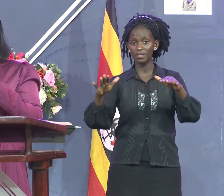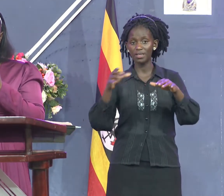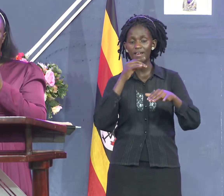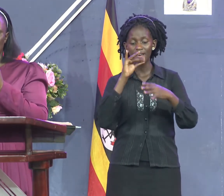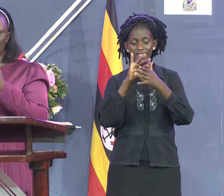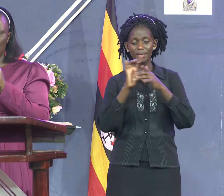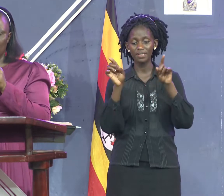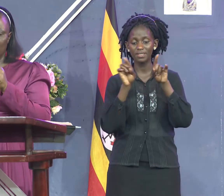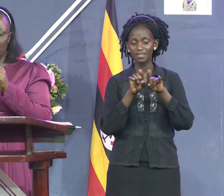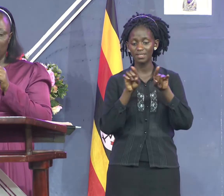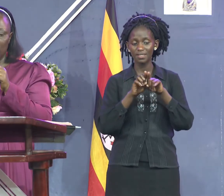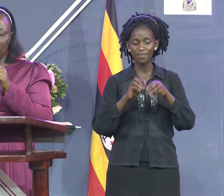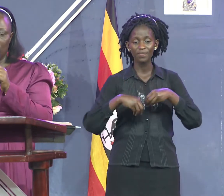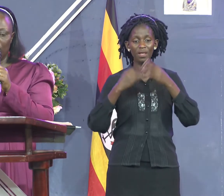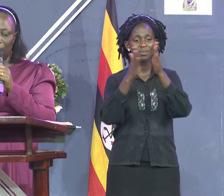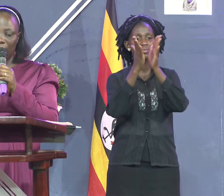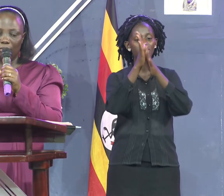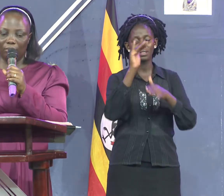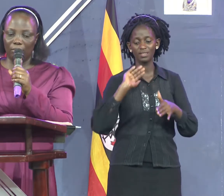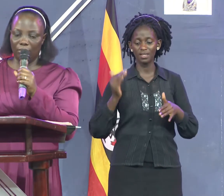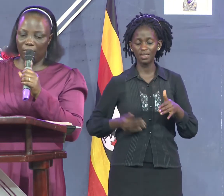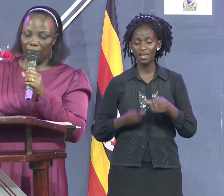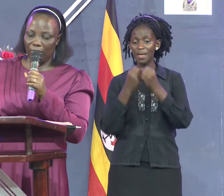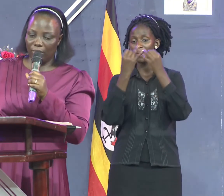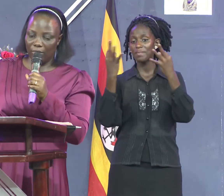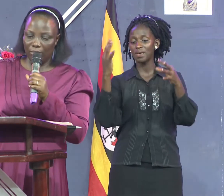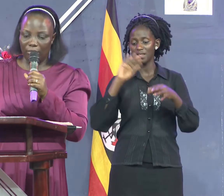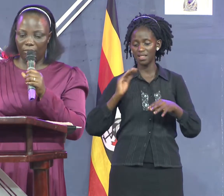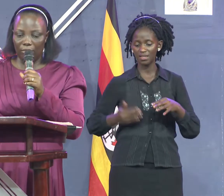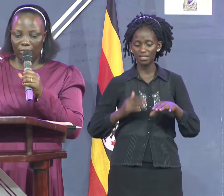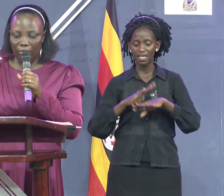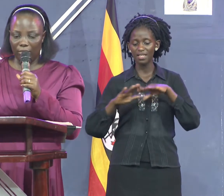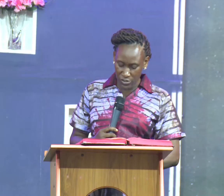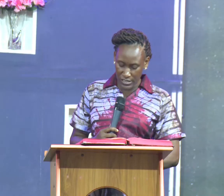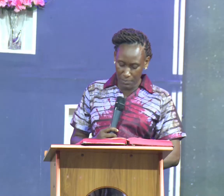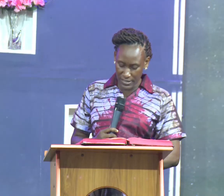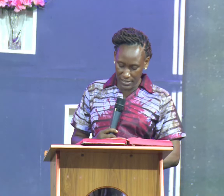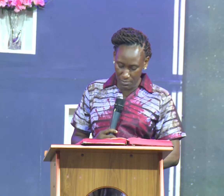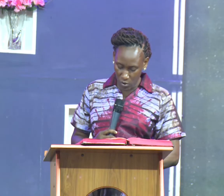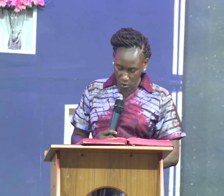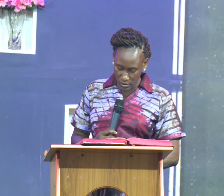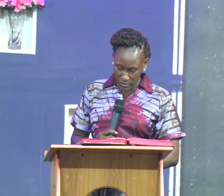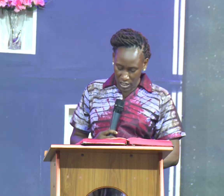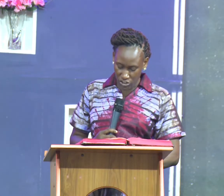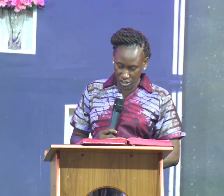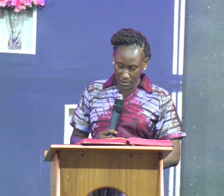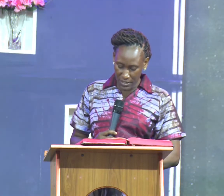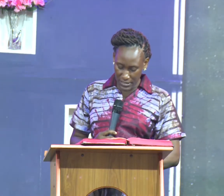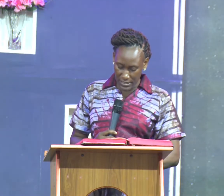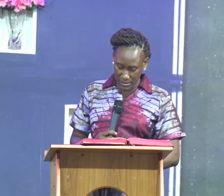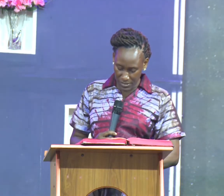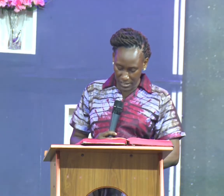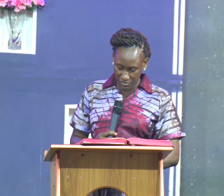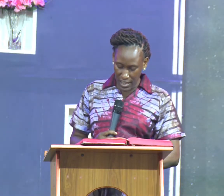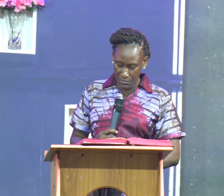husband also, and he praises her. Many women do not bow things, but you surpass them all. Charm